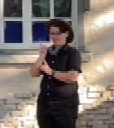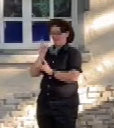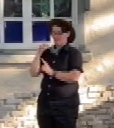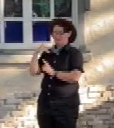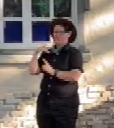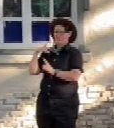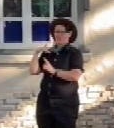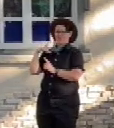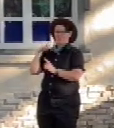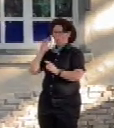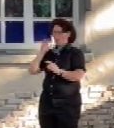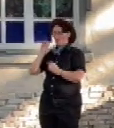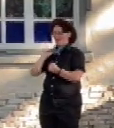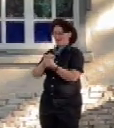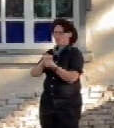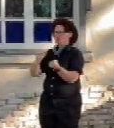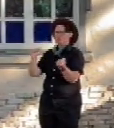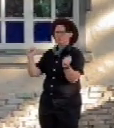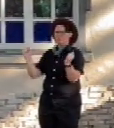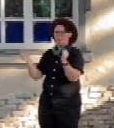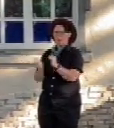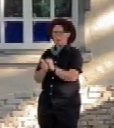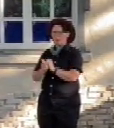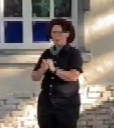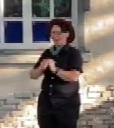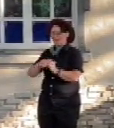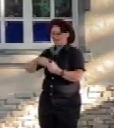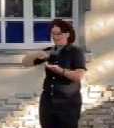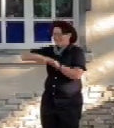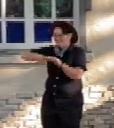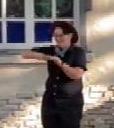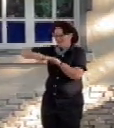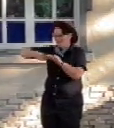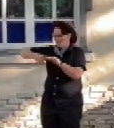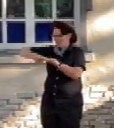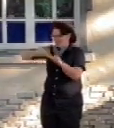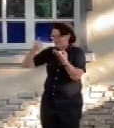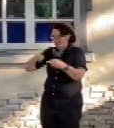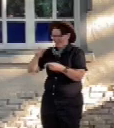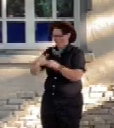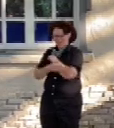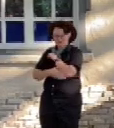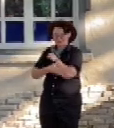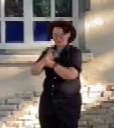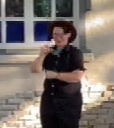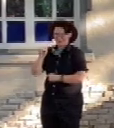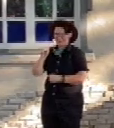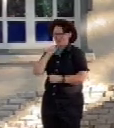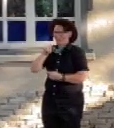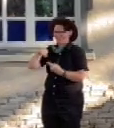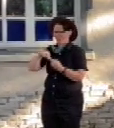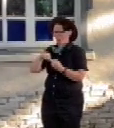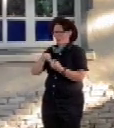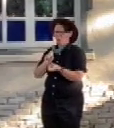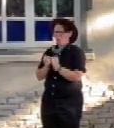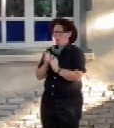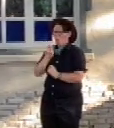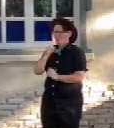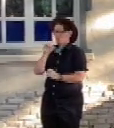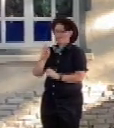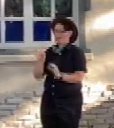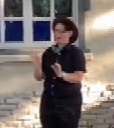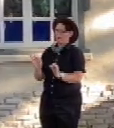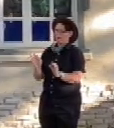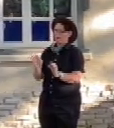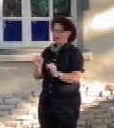have to transform the dialogue, the discussion that's happening in this country. This is not about reform. This is not